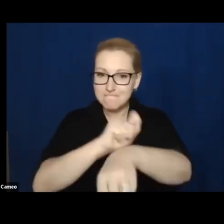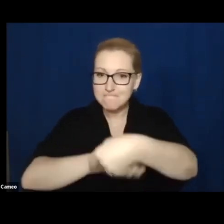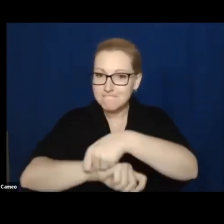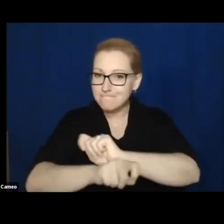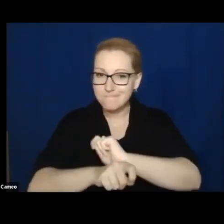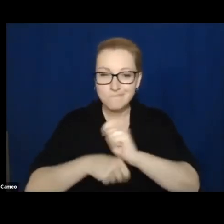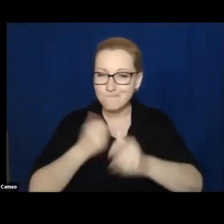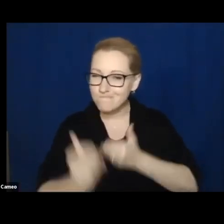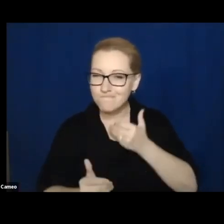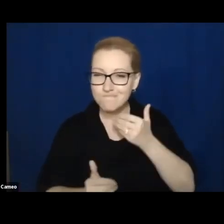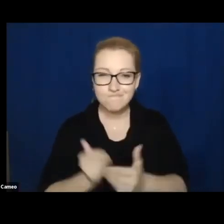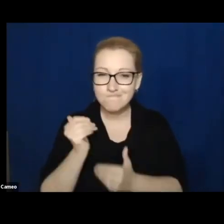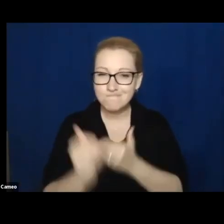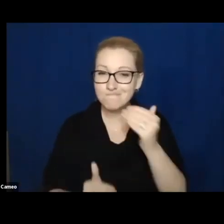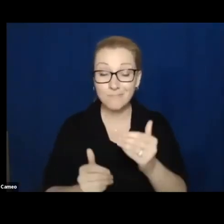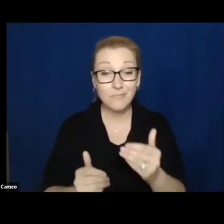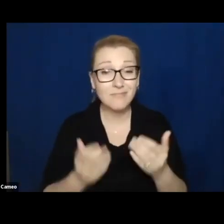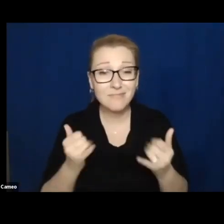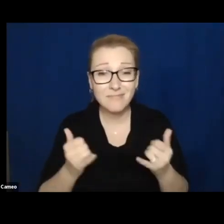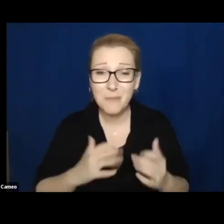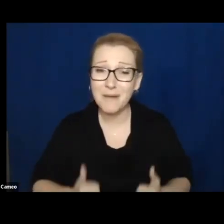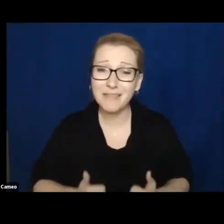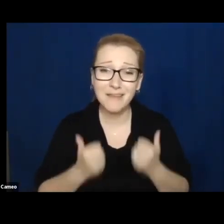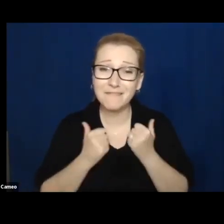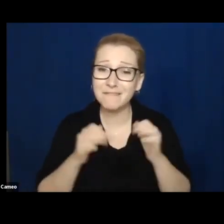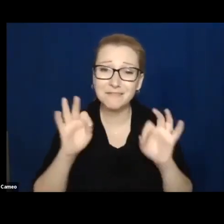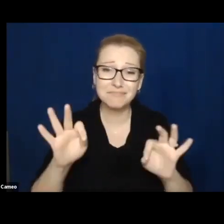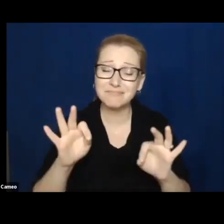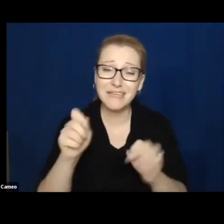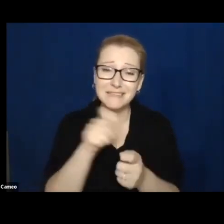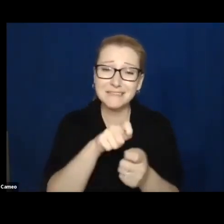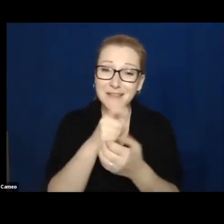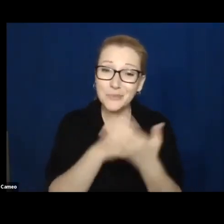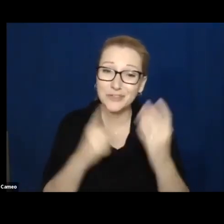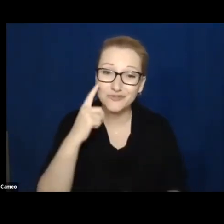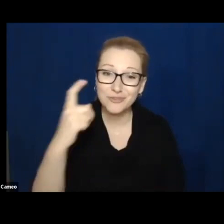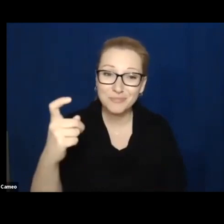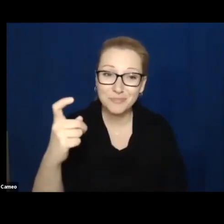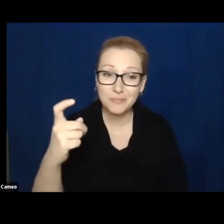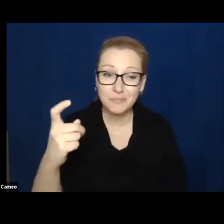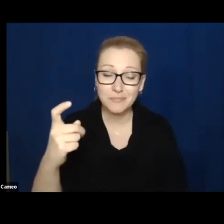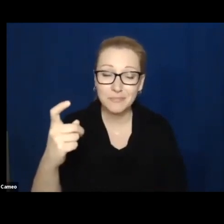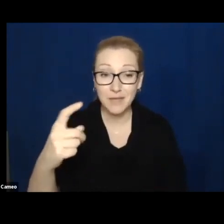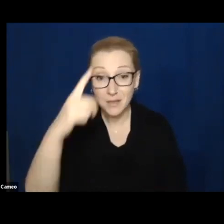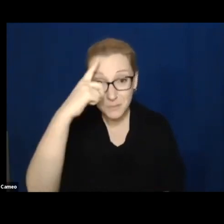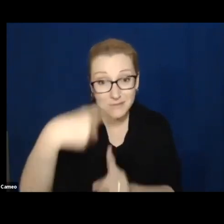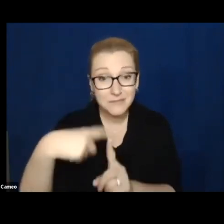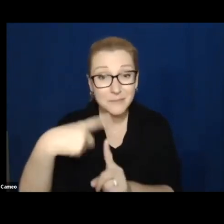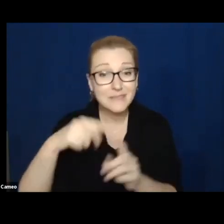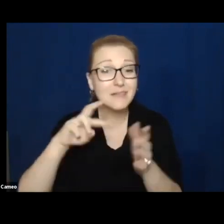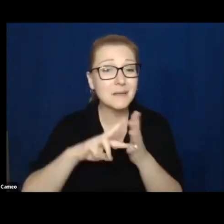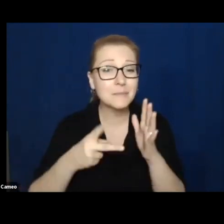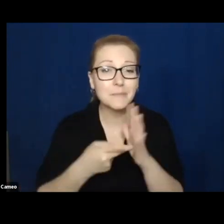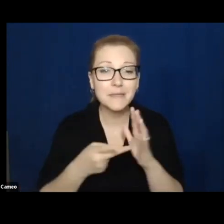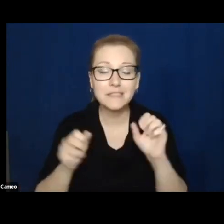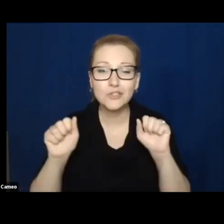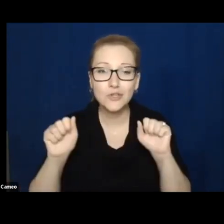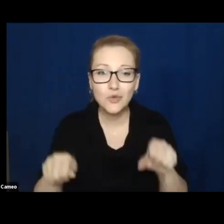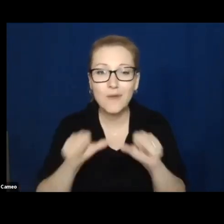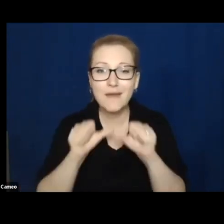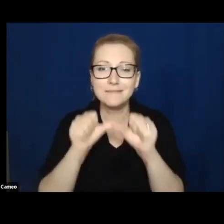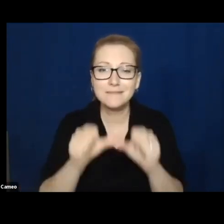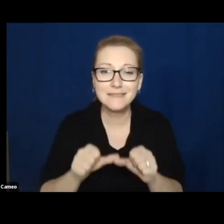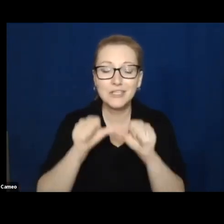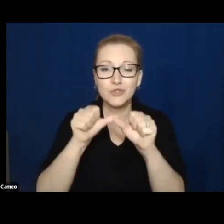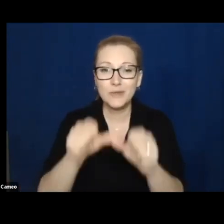the way I've always dreamed of. And the beauty of having a positive mindset is that you can continually recreate your